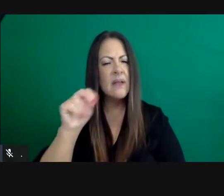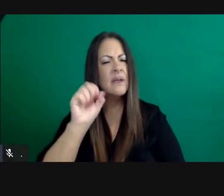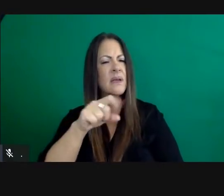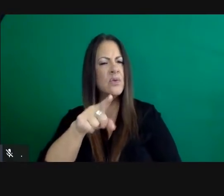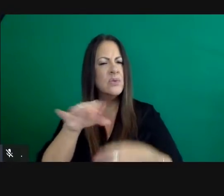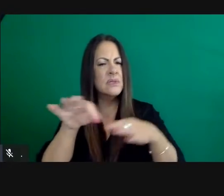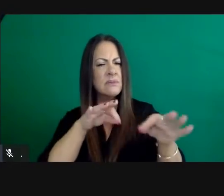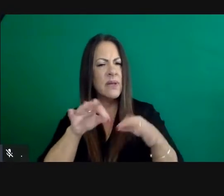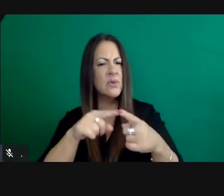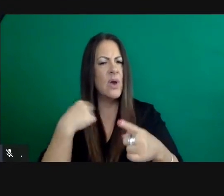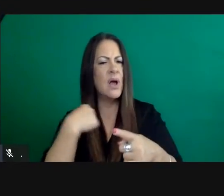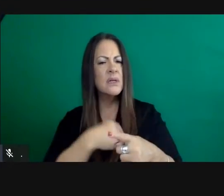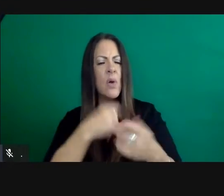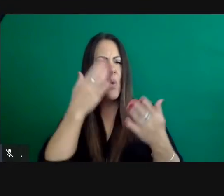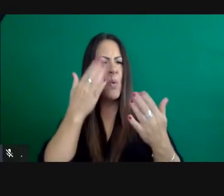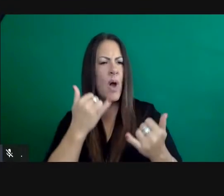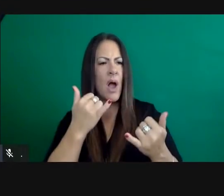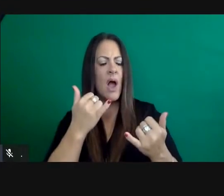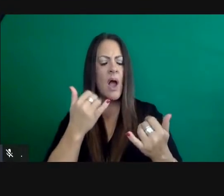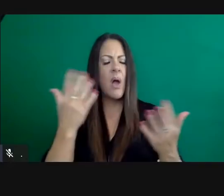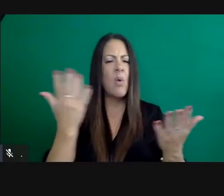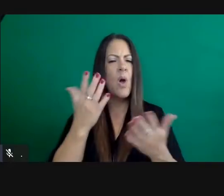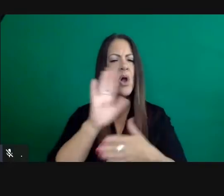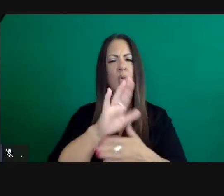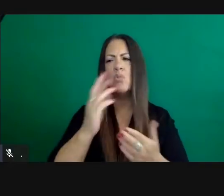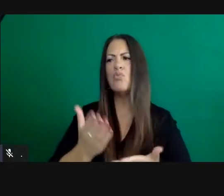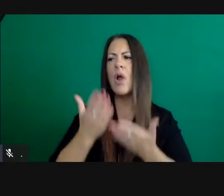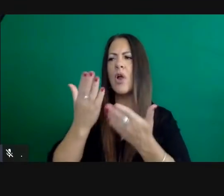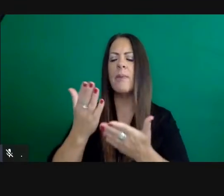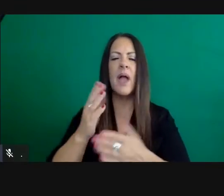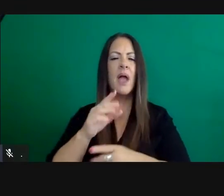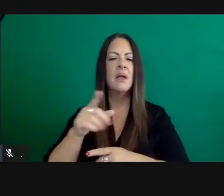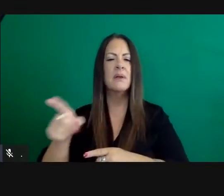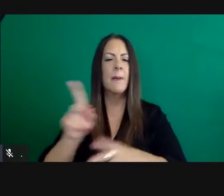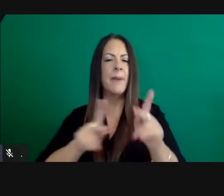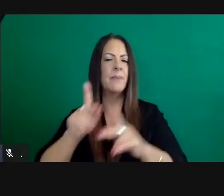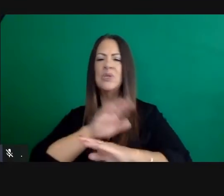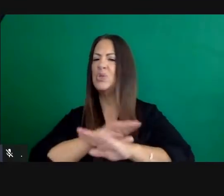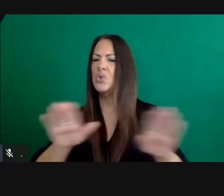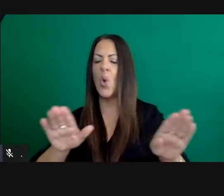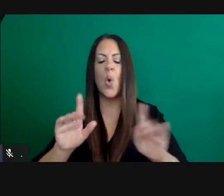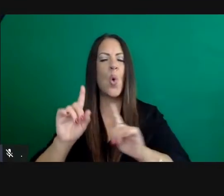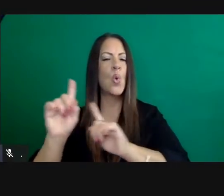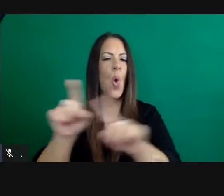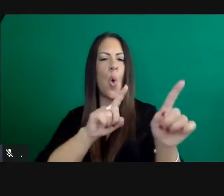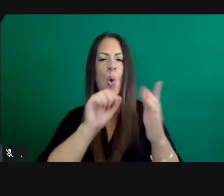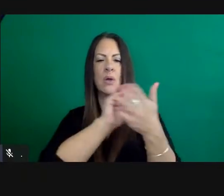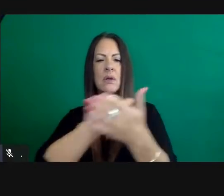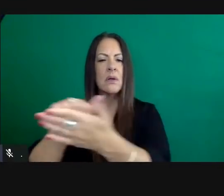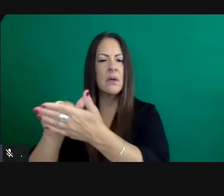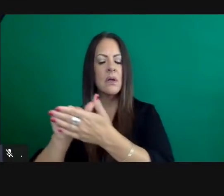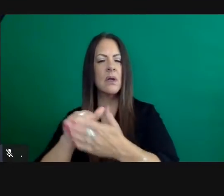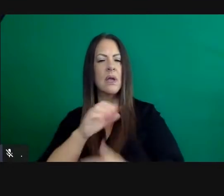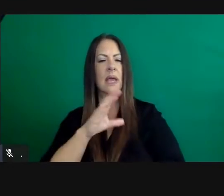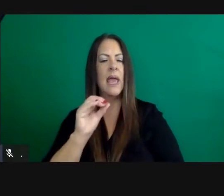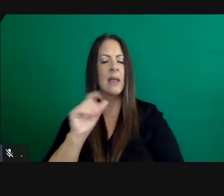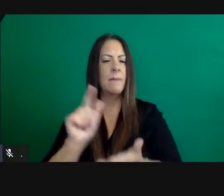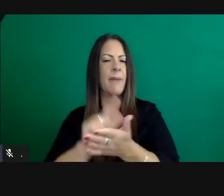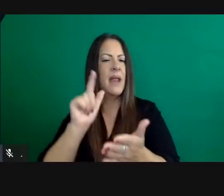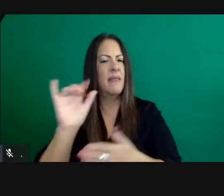the decision to recommend not trick-or-treating versus banning it, and any concerns you have about the upcoming